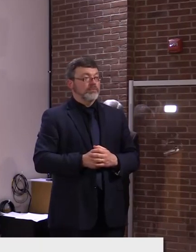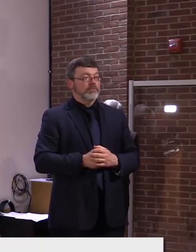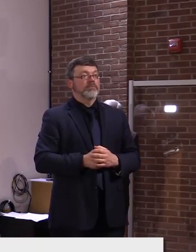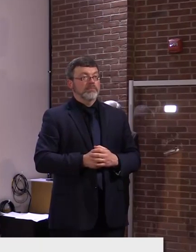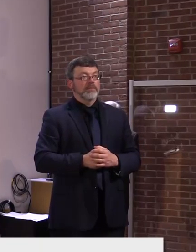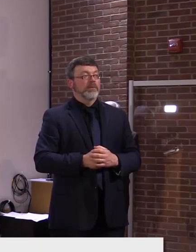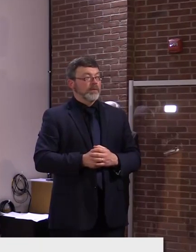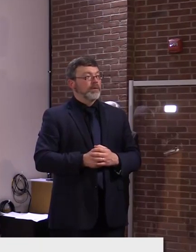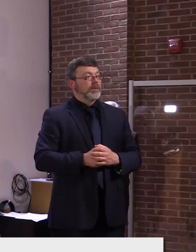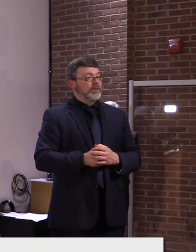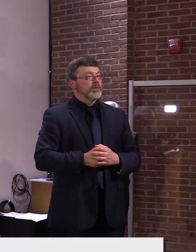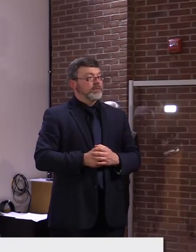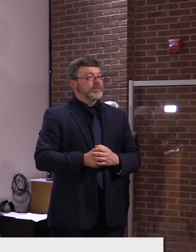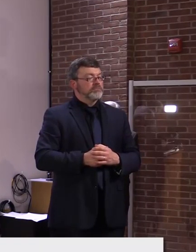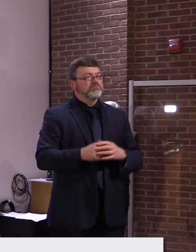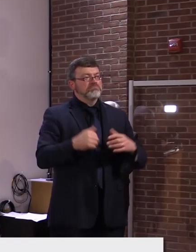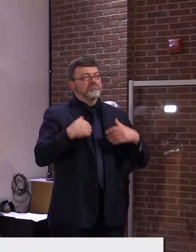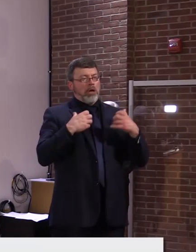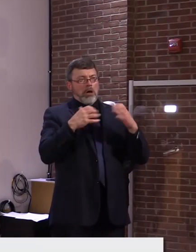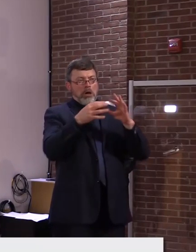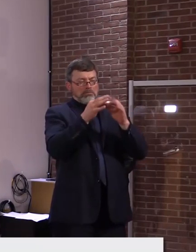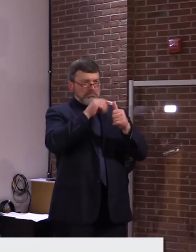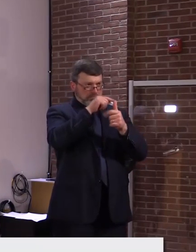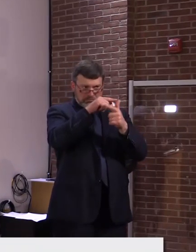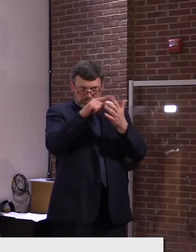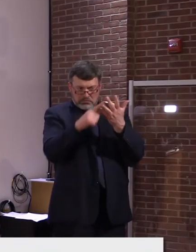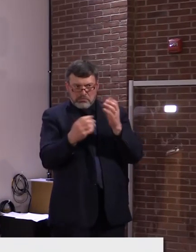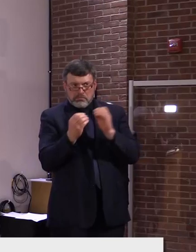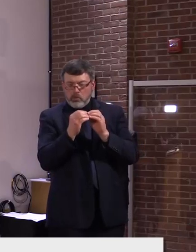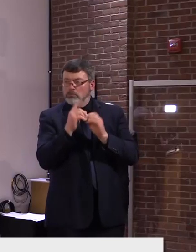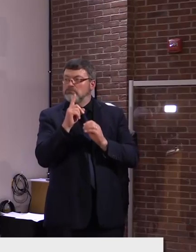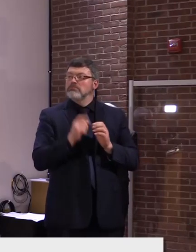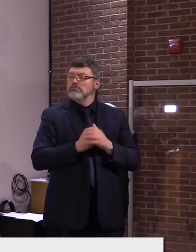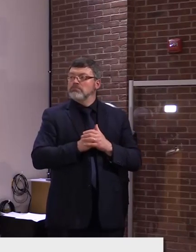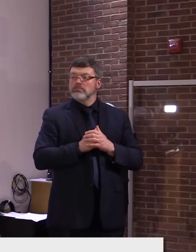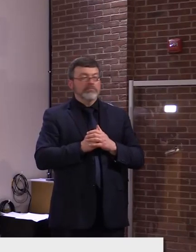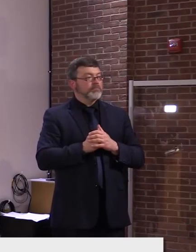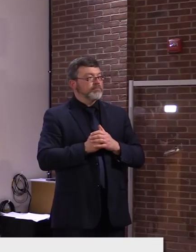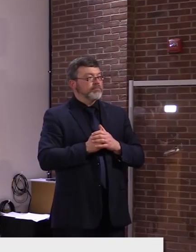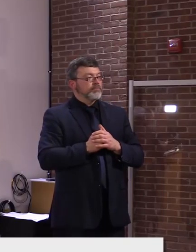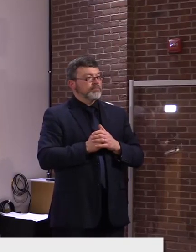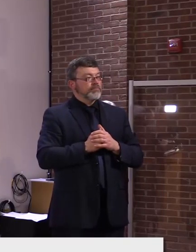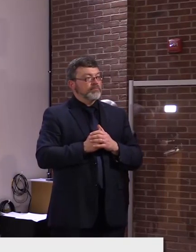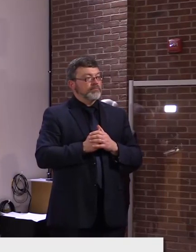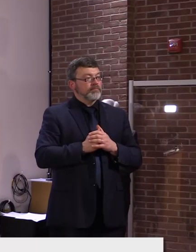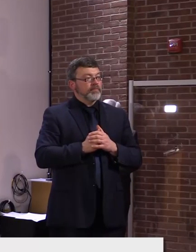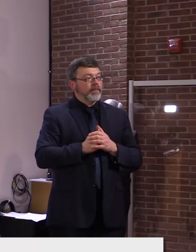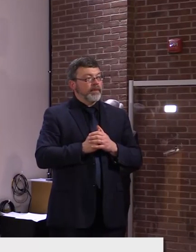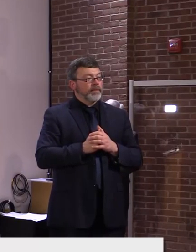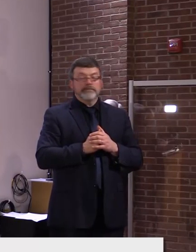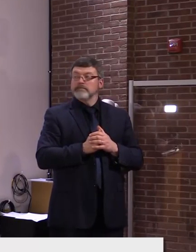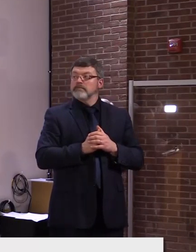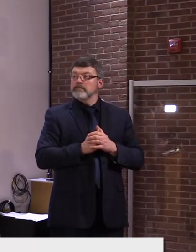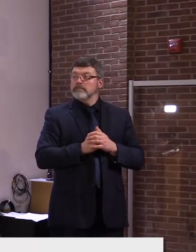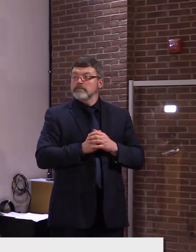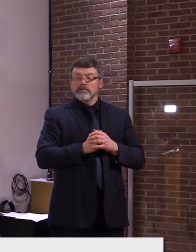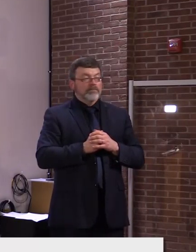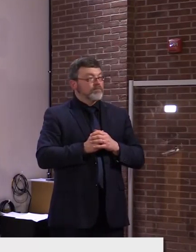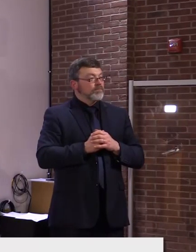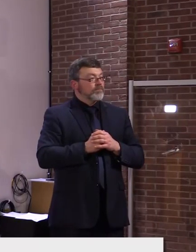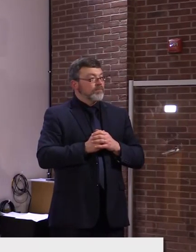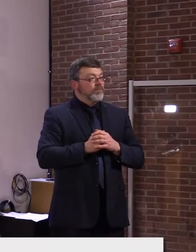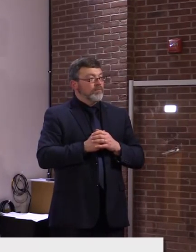topics that have come up here recently. The first is I want to mention what I will call a paradigm shift